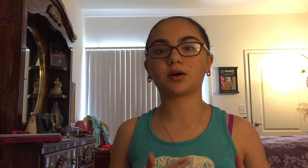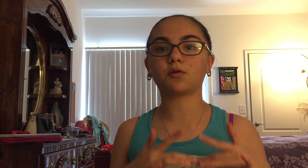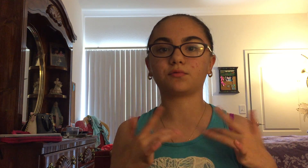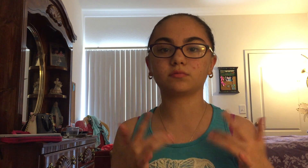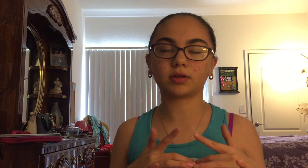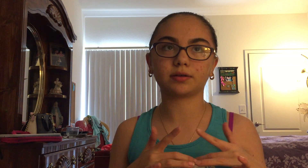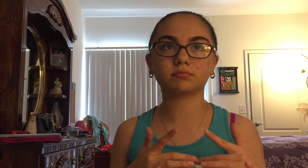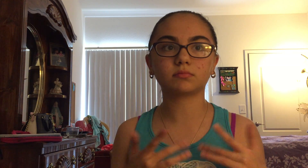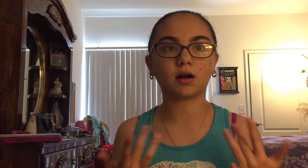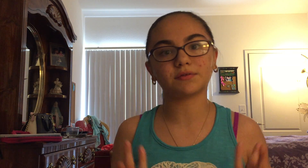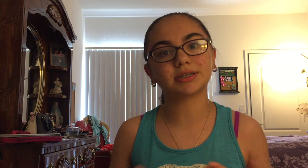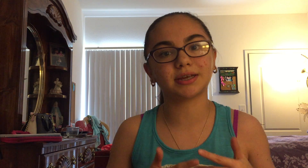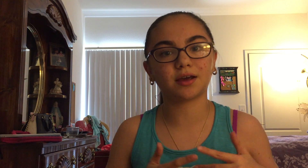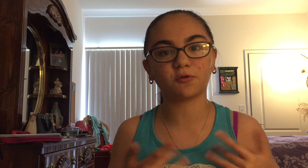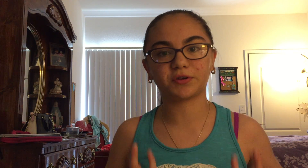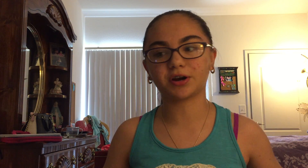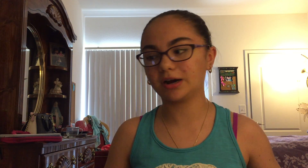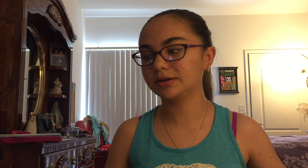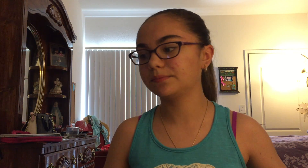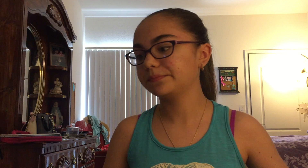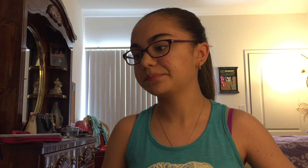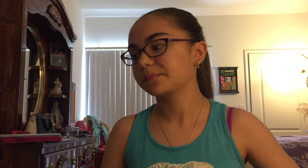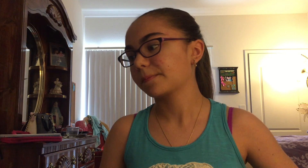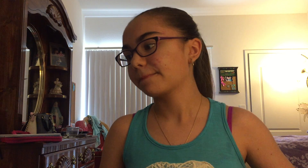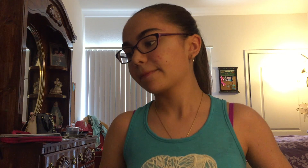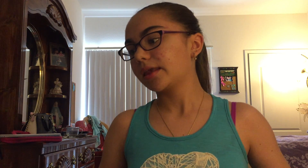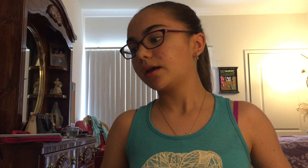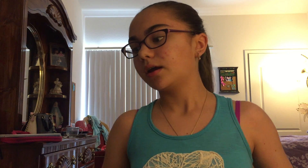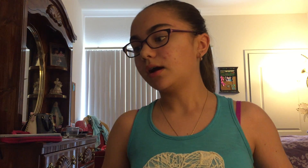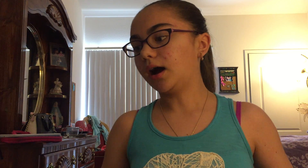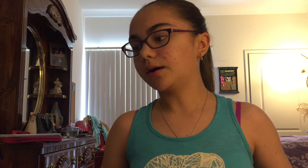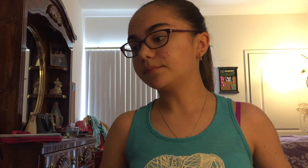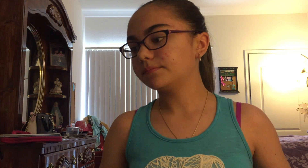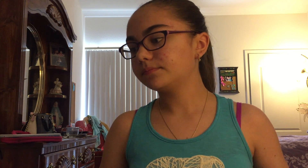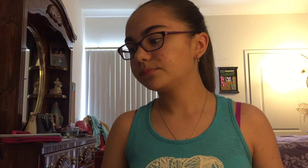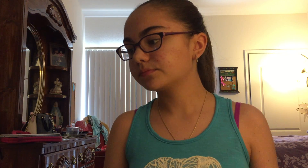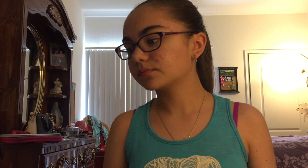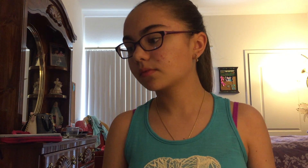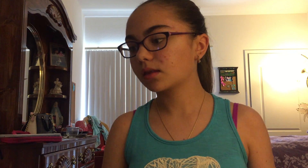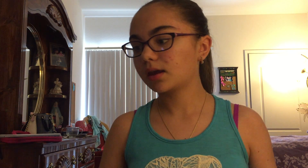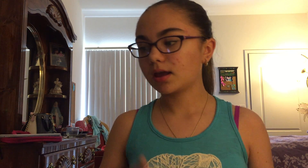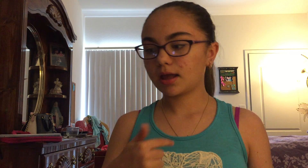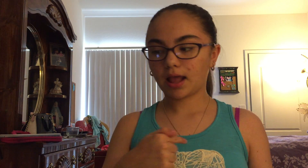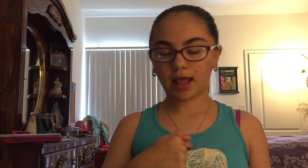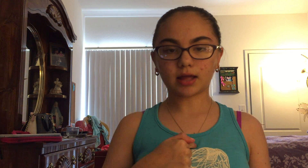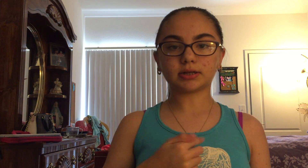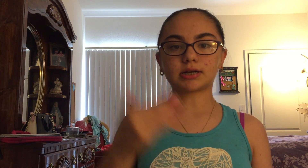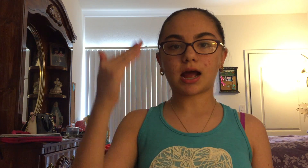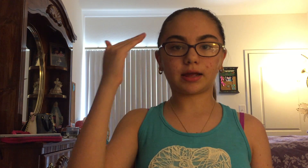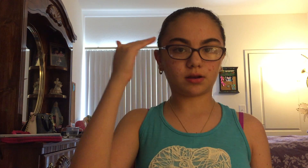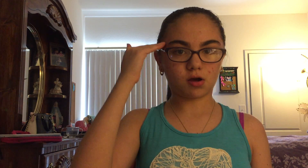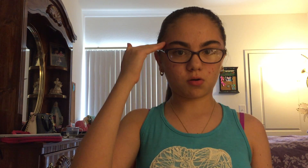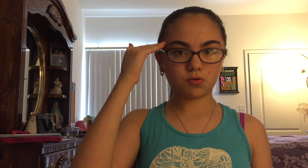heart like obviously over your heart um and I know